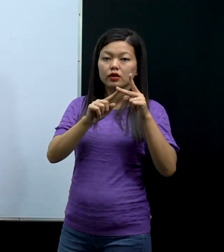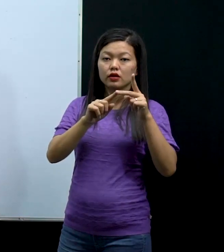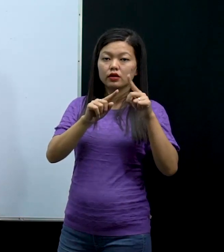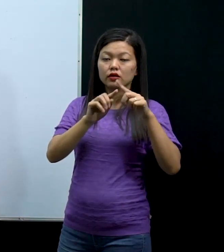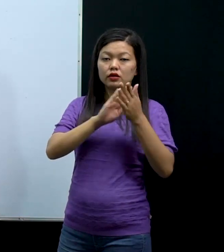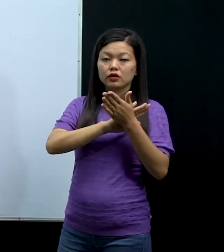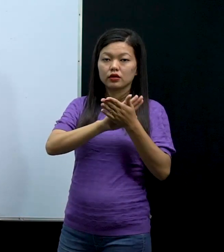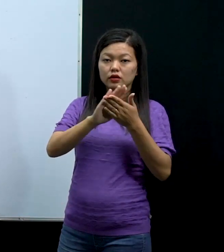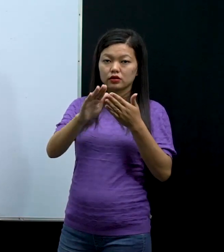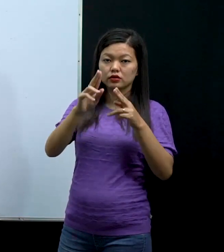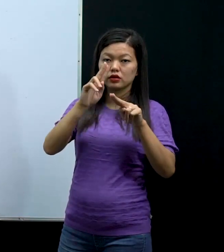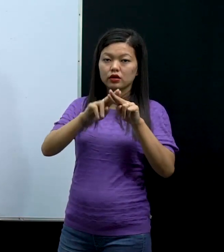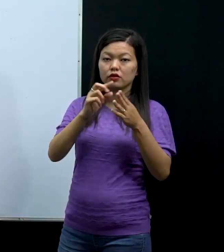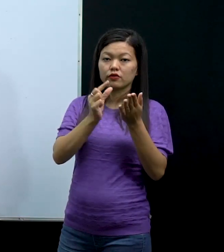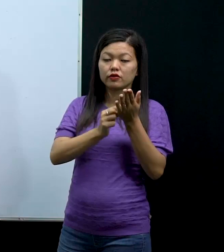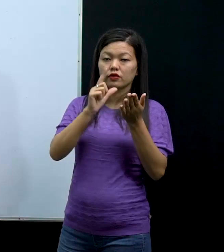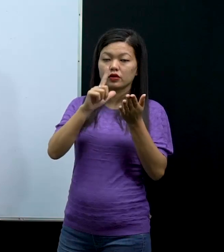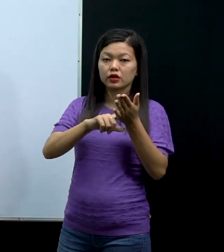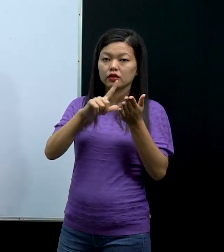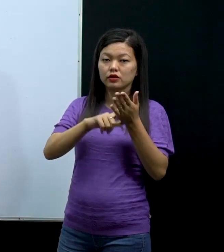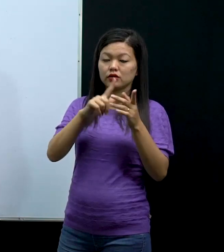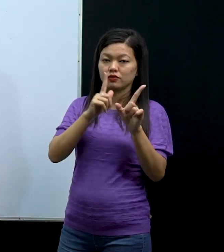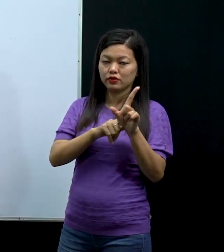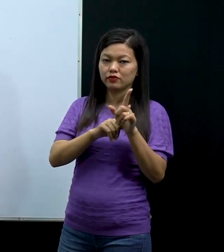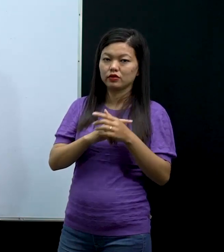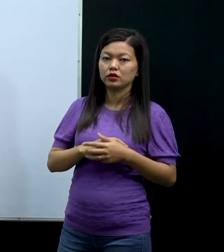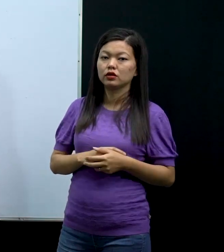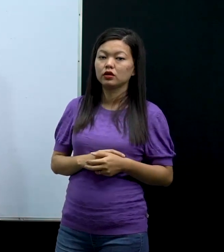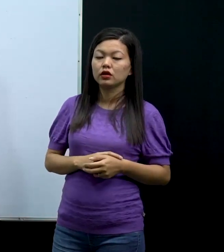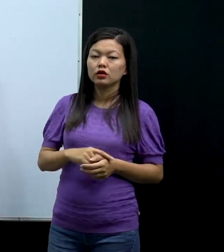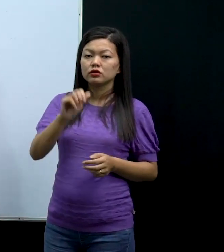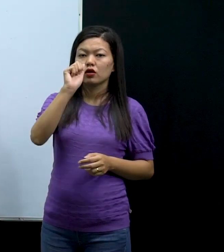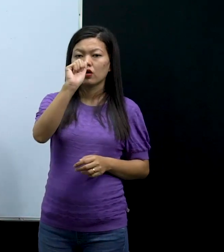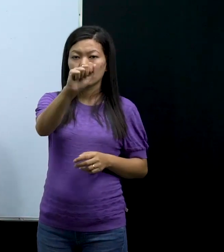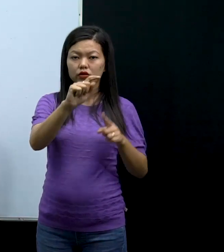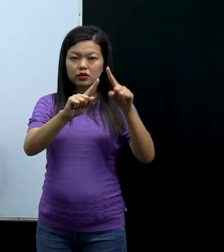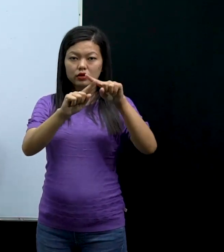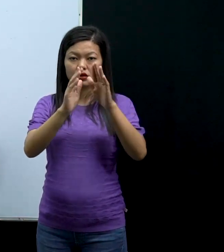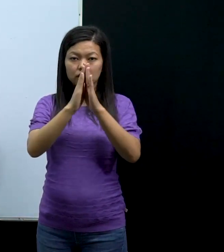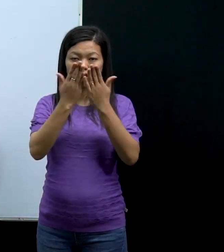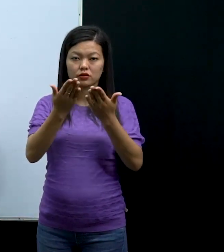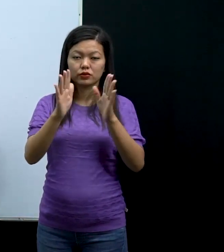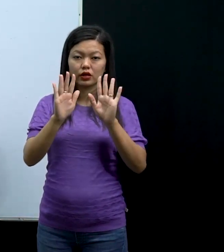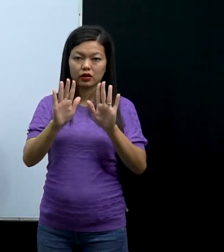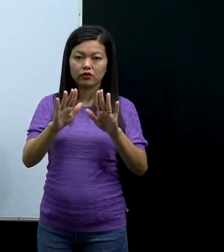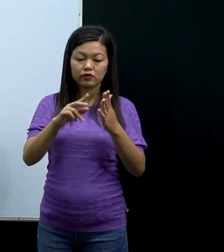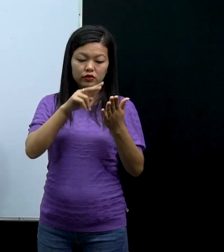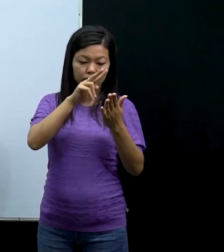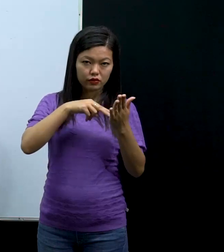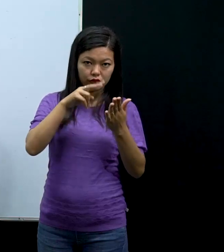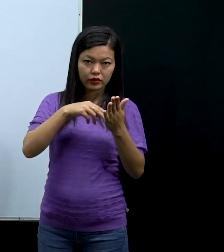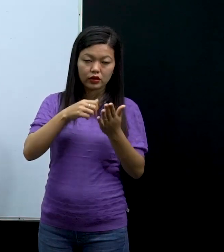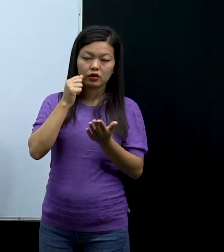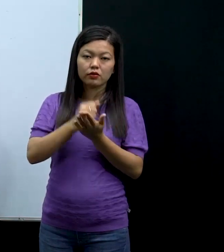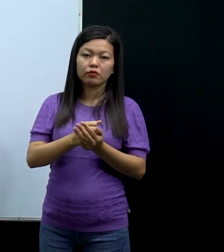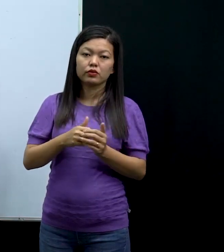to write the complementary clause as yours sincerely, remember you have to use the name of the person whom you are inviting here.